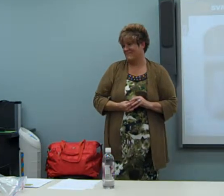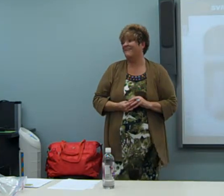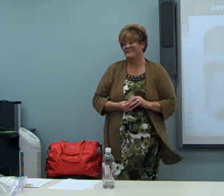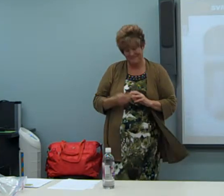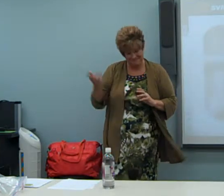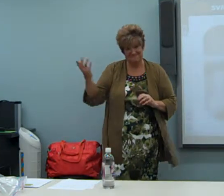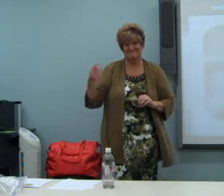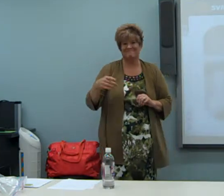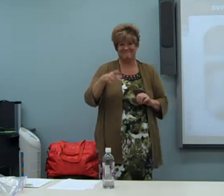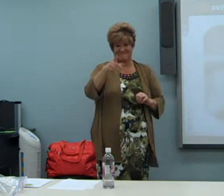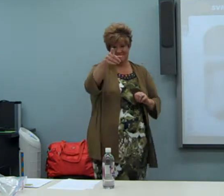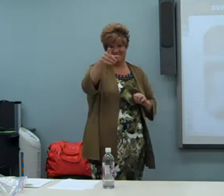don't know, it scares me.